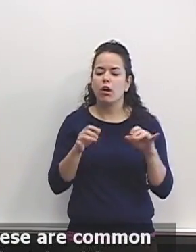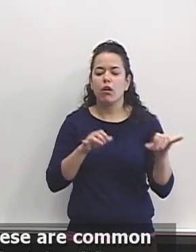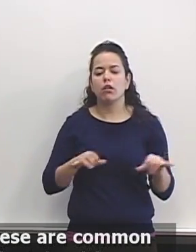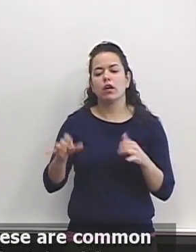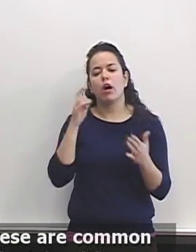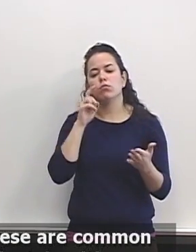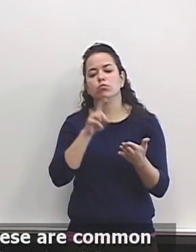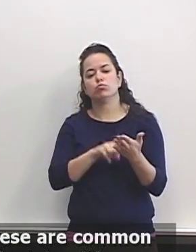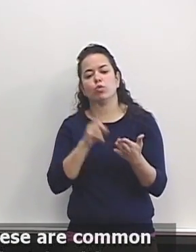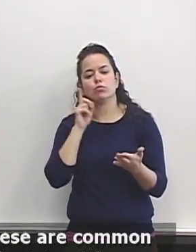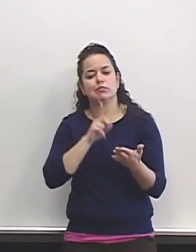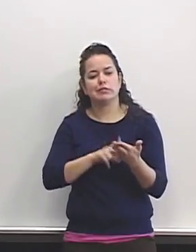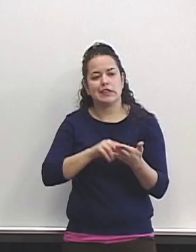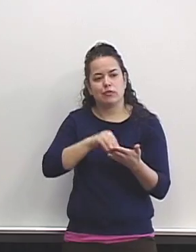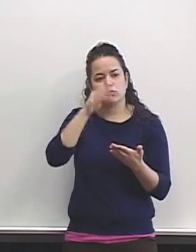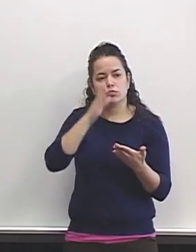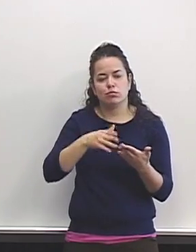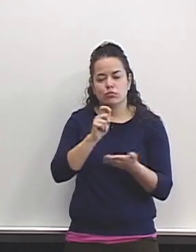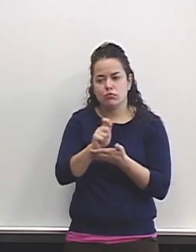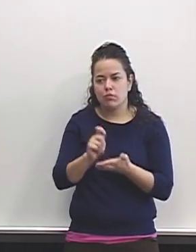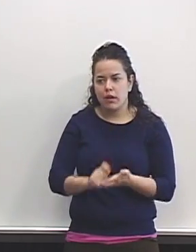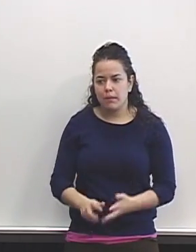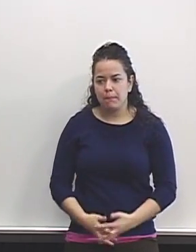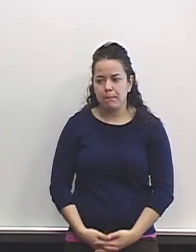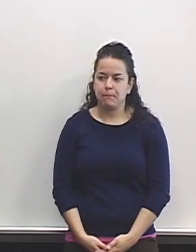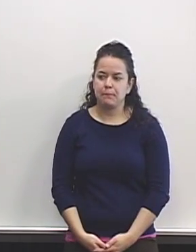common in deaf students' writing.